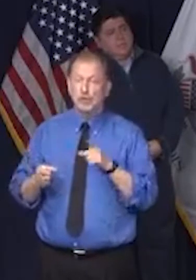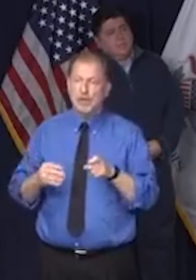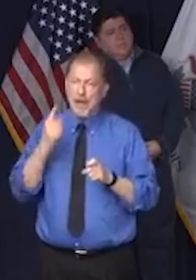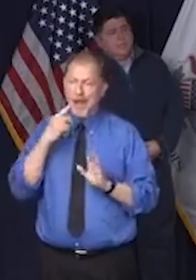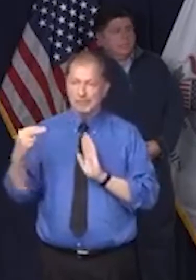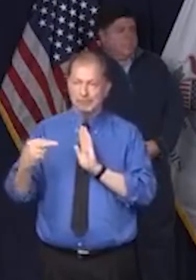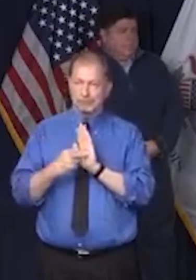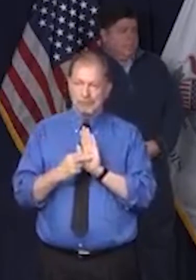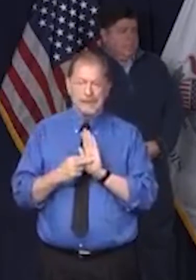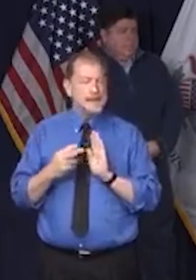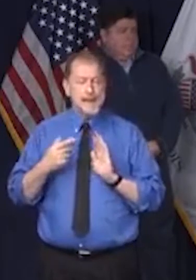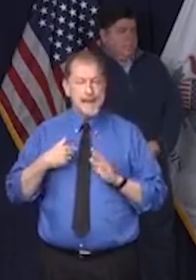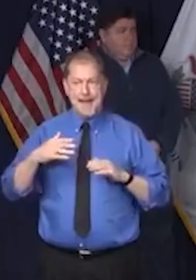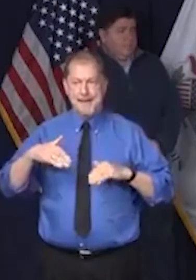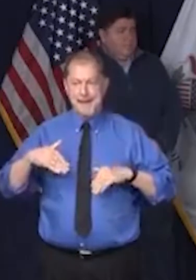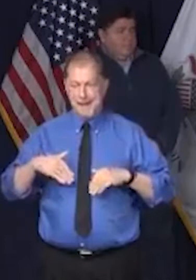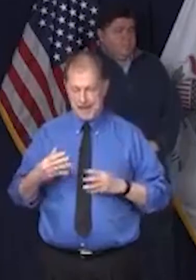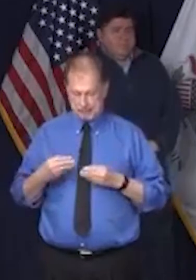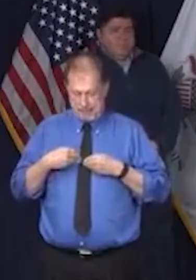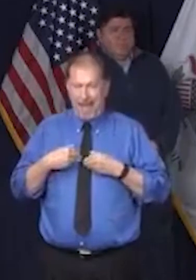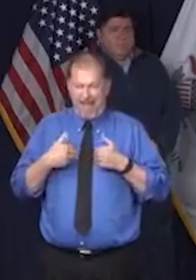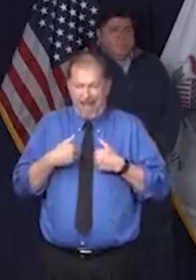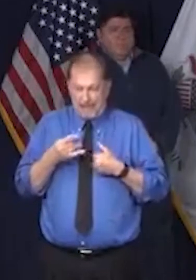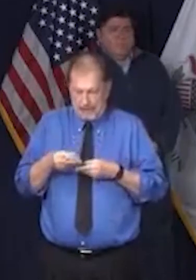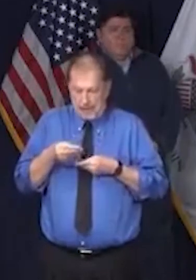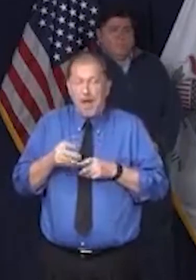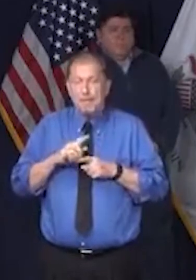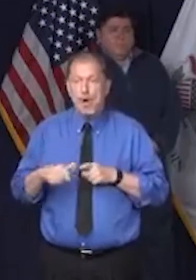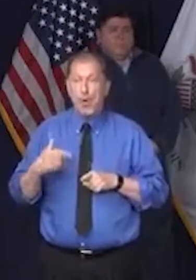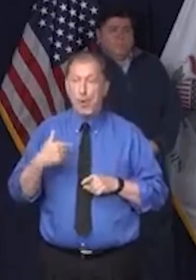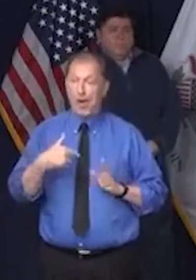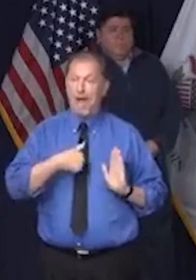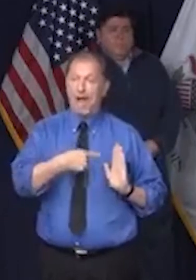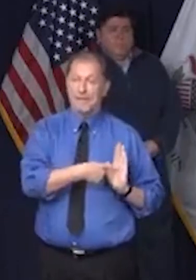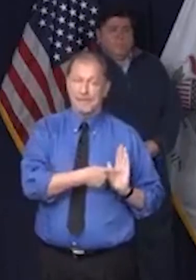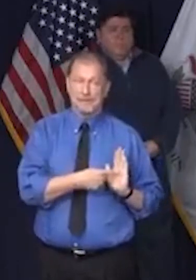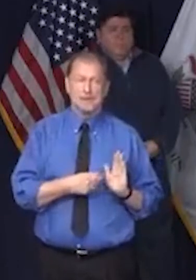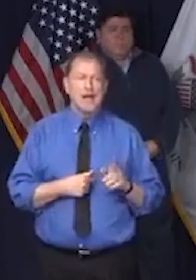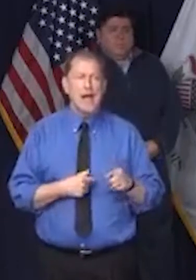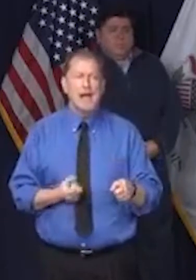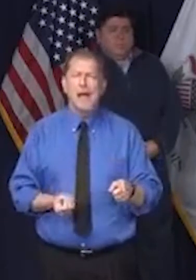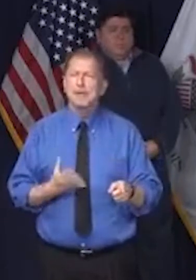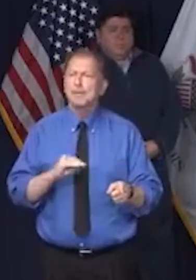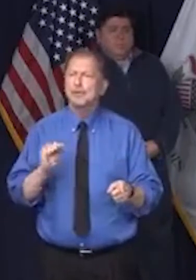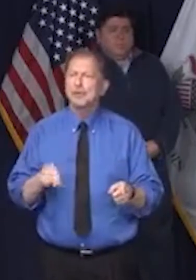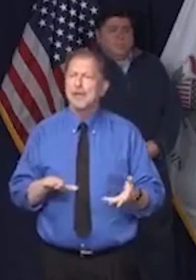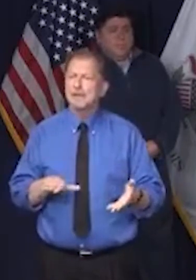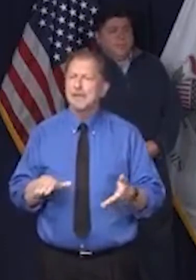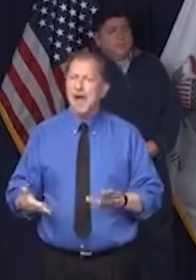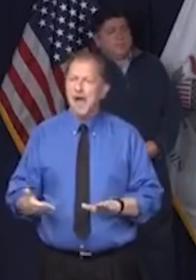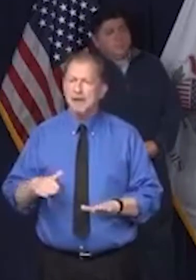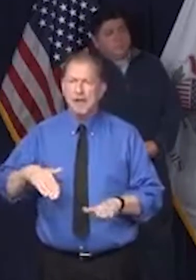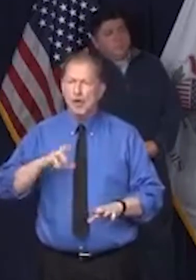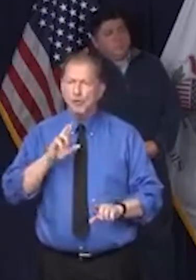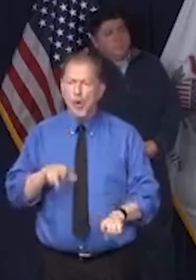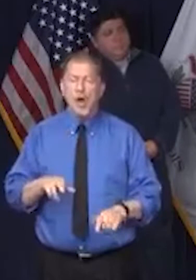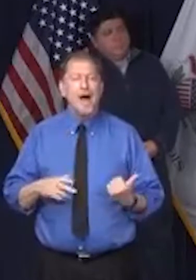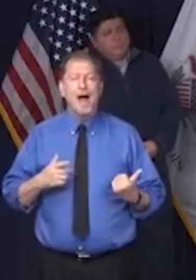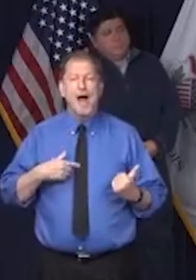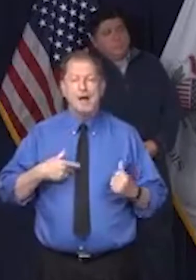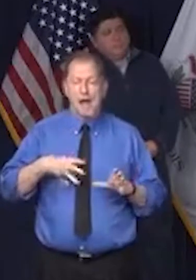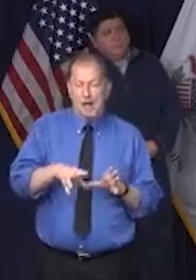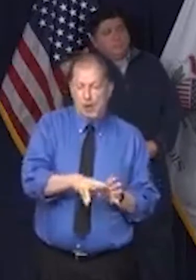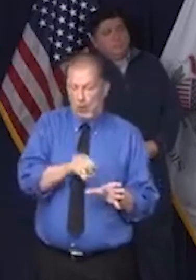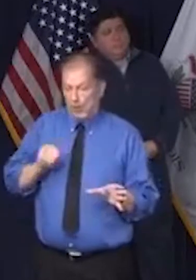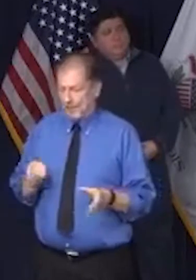haven't reported out specifically on those, but I can get those for you. And the number who have died, why haven't you reported that yet? No, I actually haven't broken it out